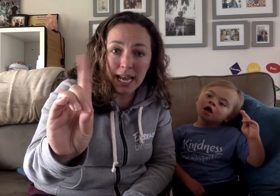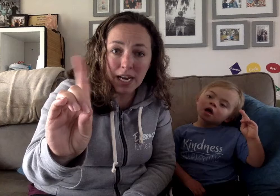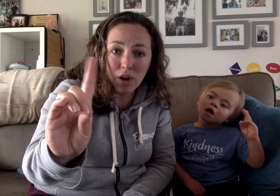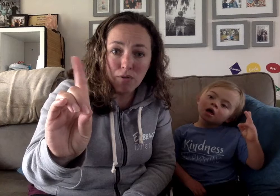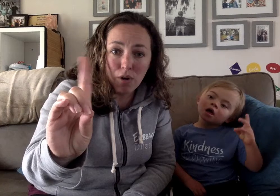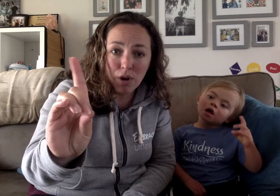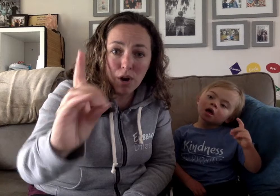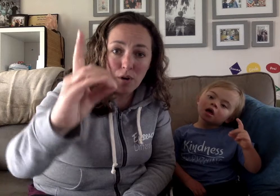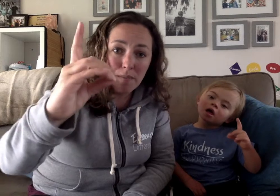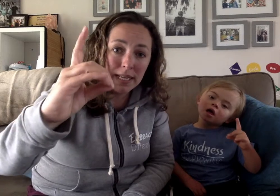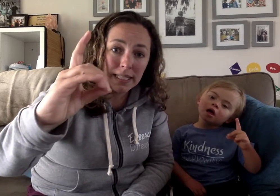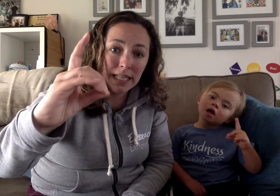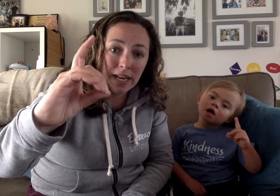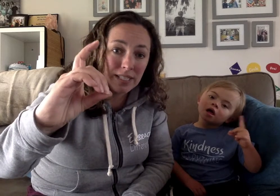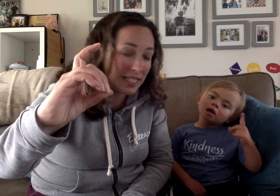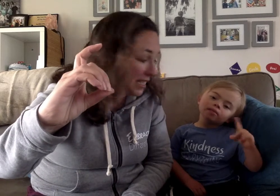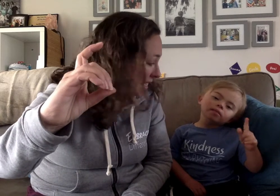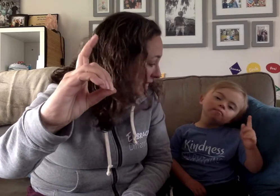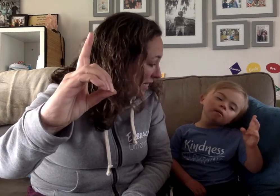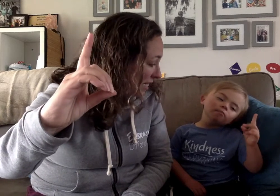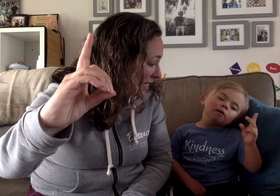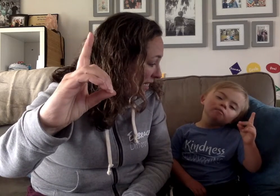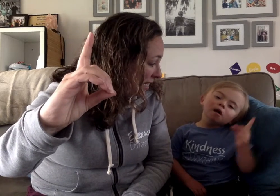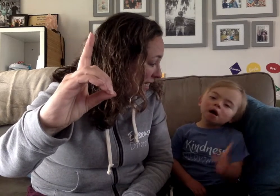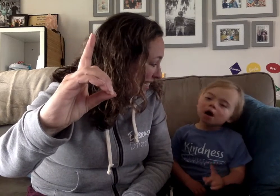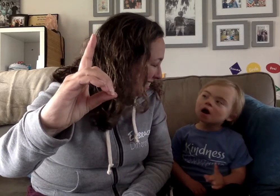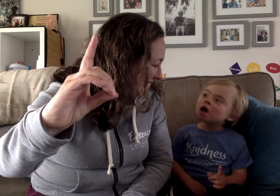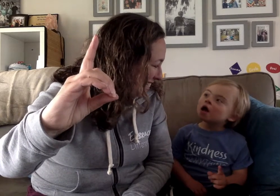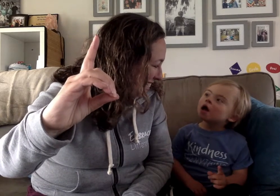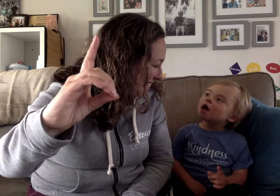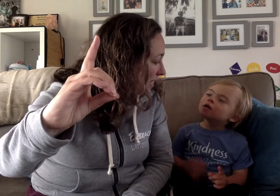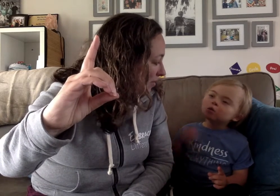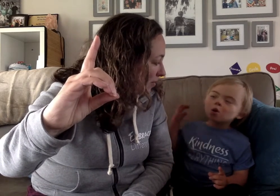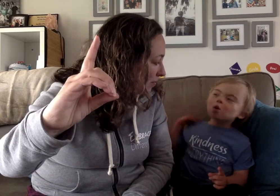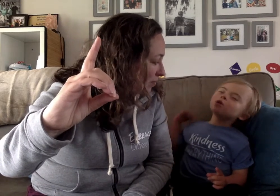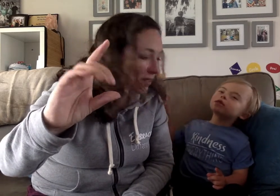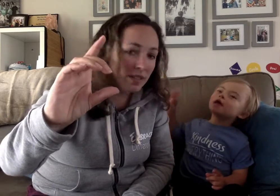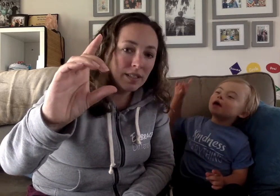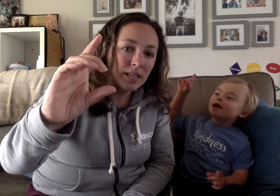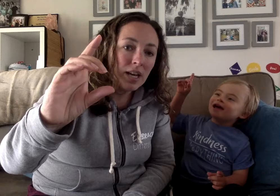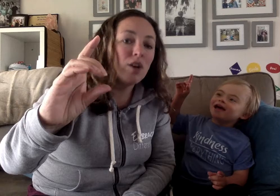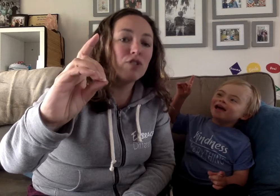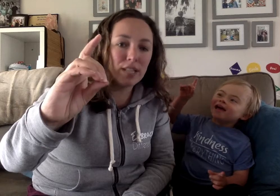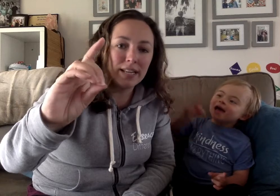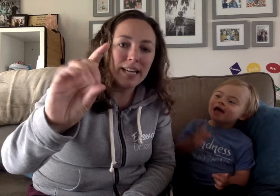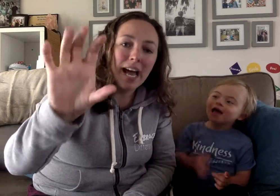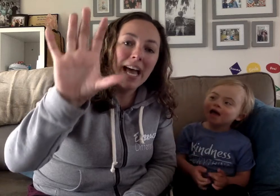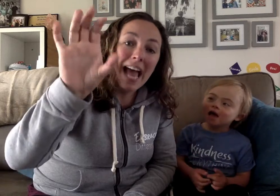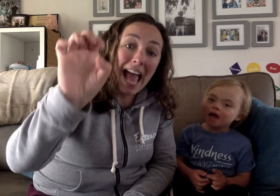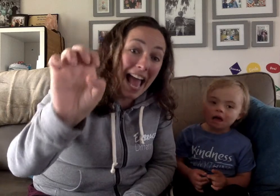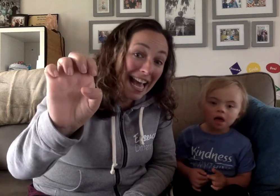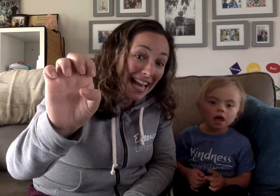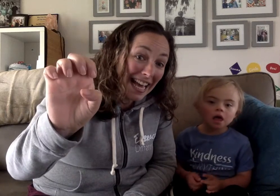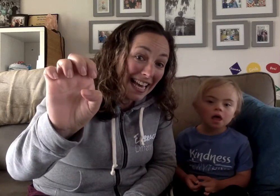no, no, no, but it's the letter D. Mama. D. Coach Dan. Coach Dan, yeah.